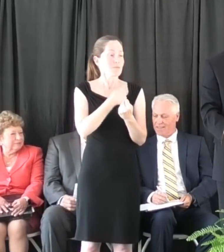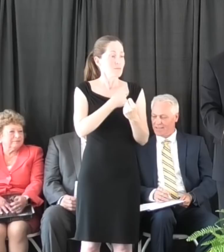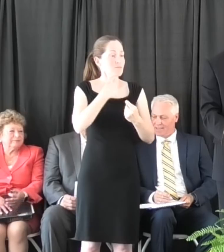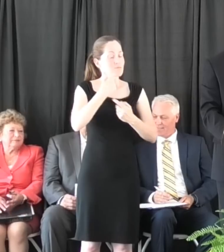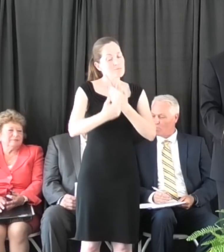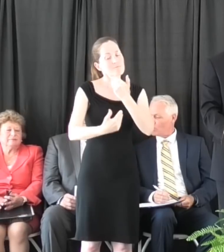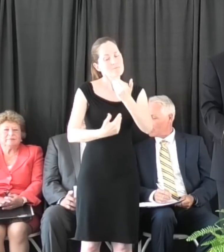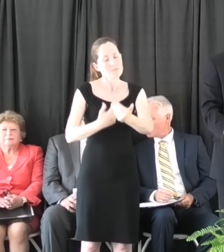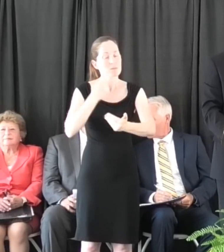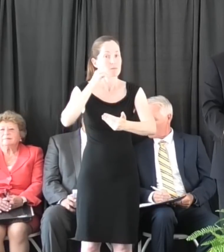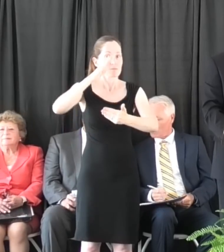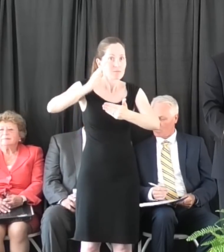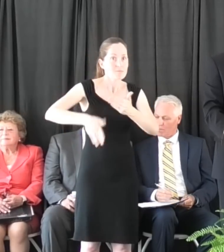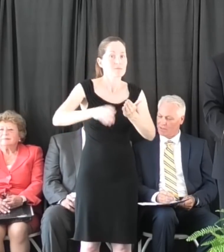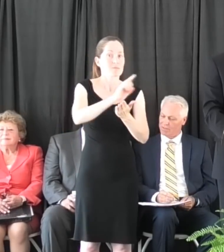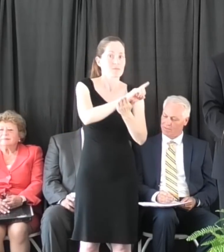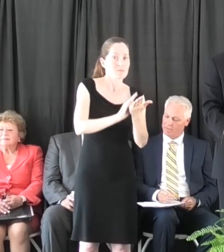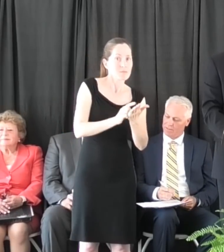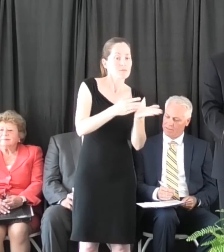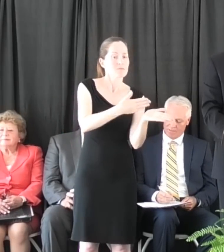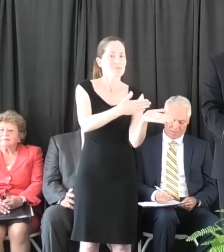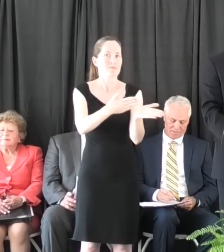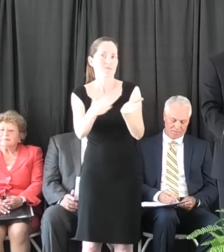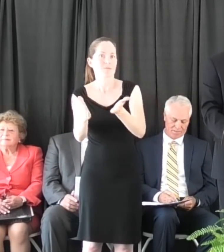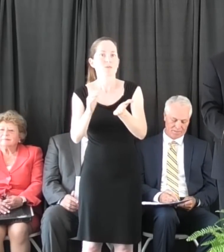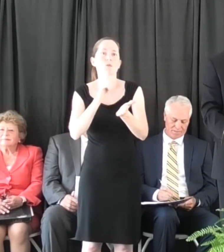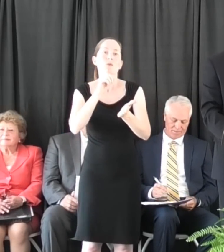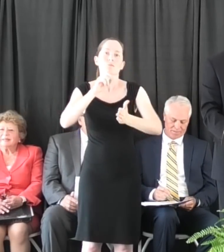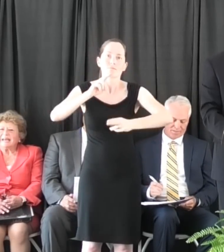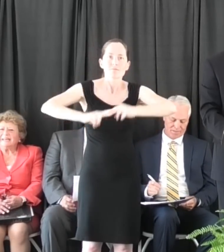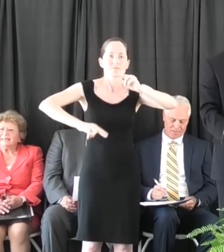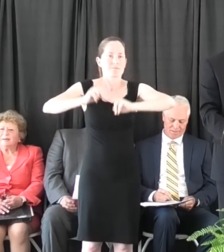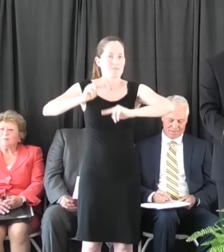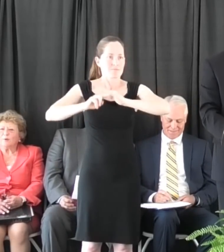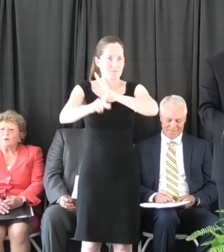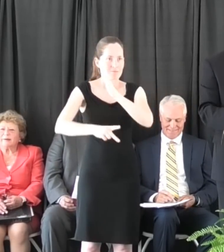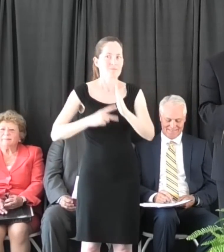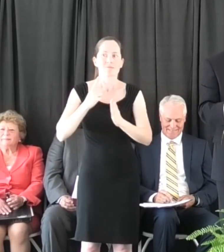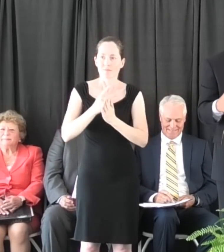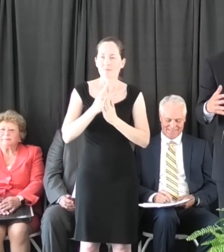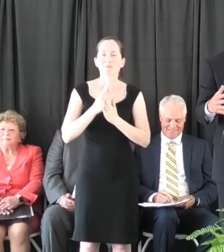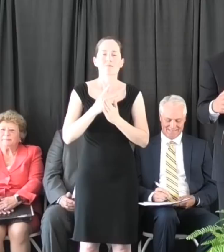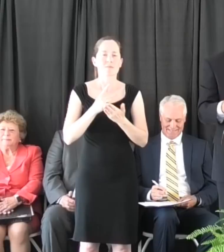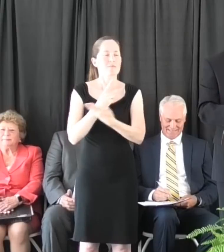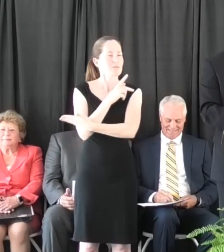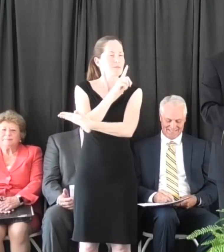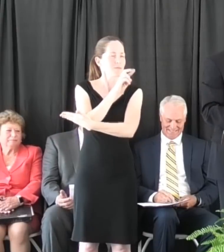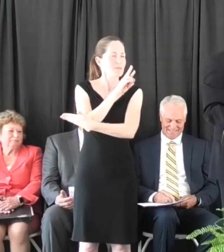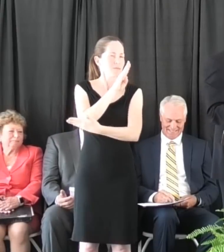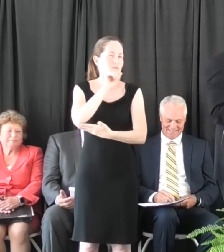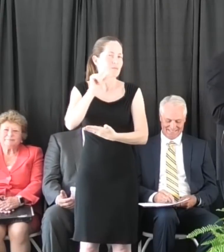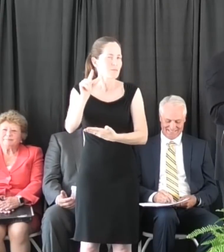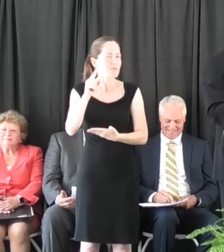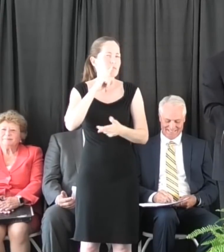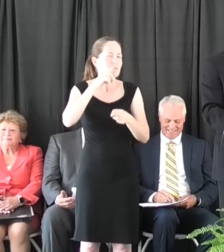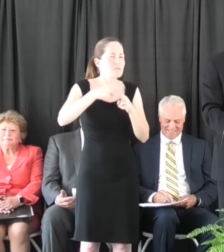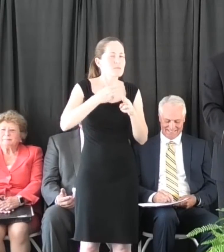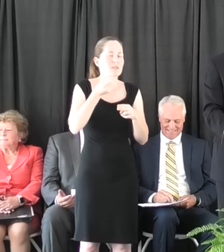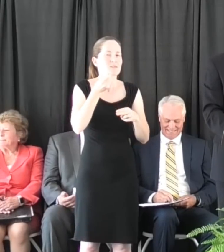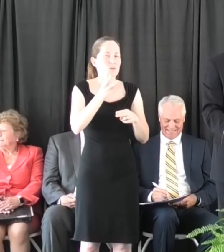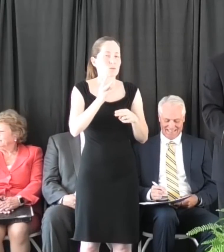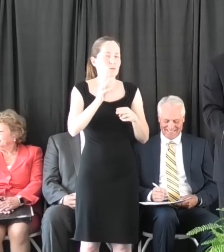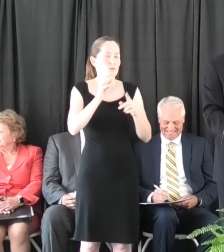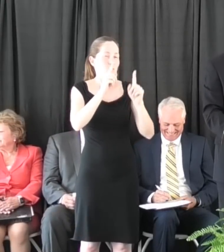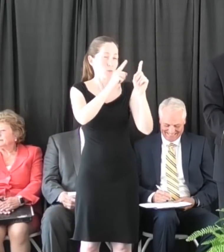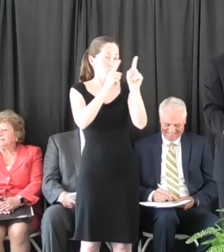the design and moving into the construction phase, County Executive Ball mentioned a few stretch goals that were provided to us